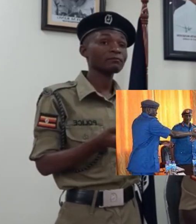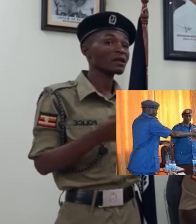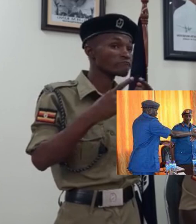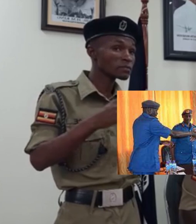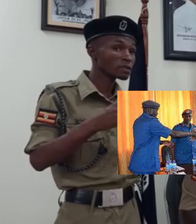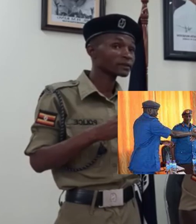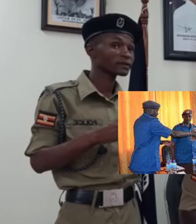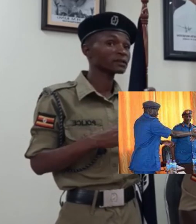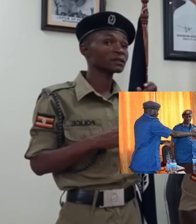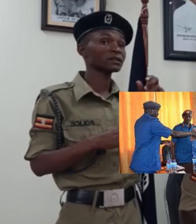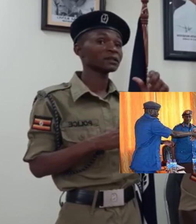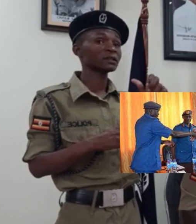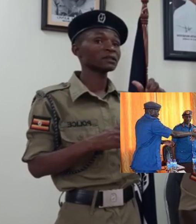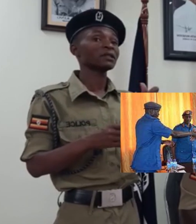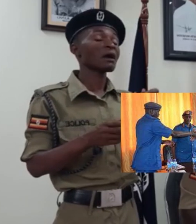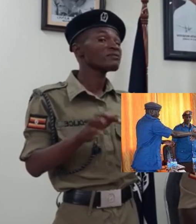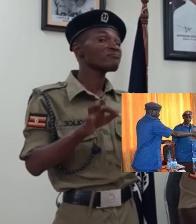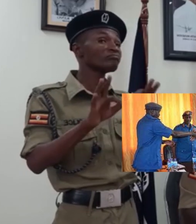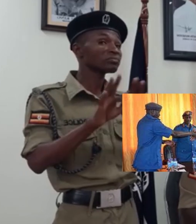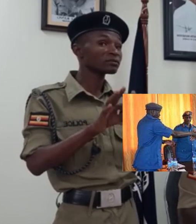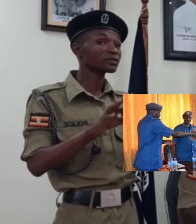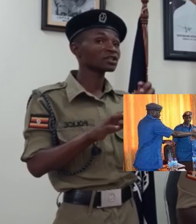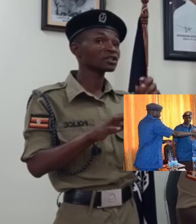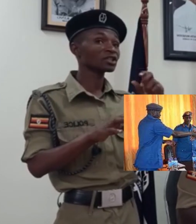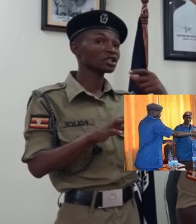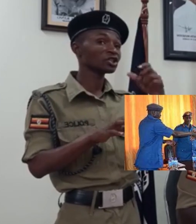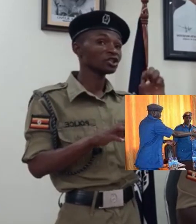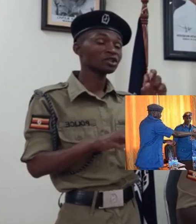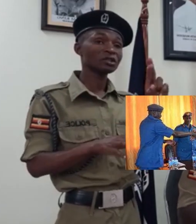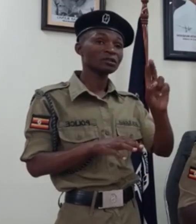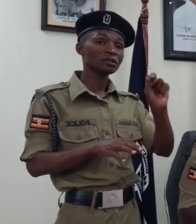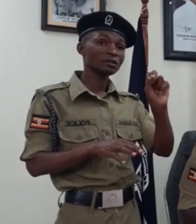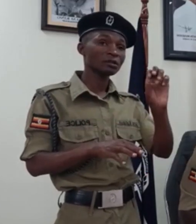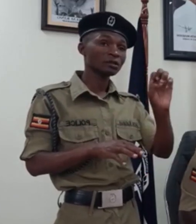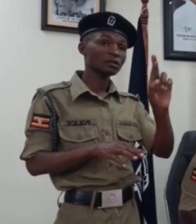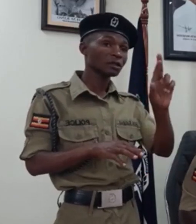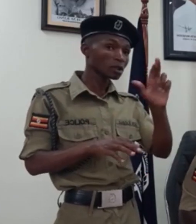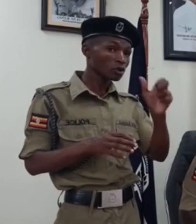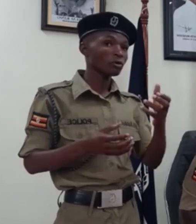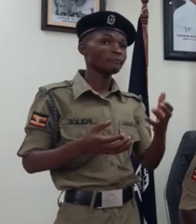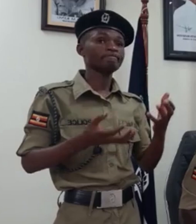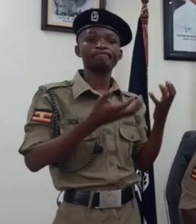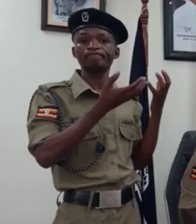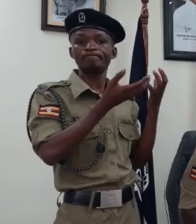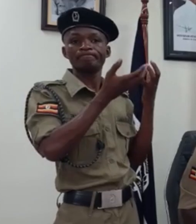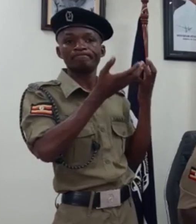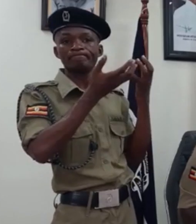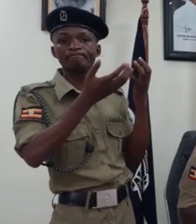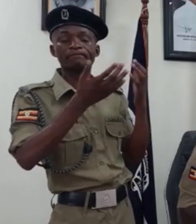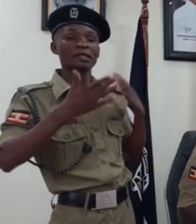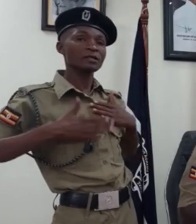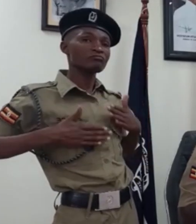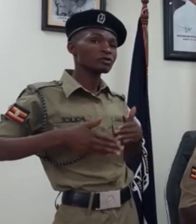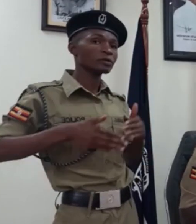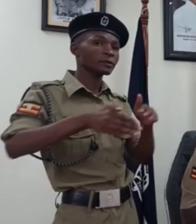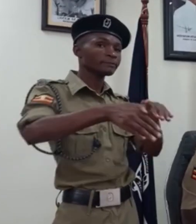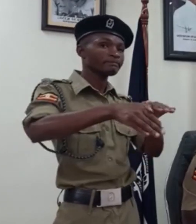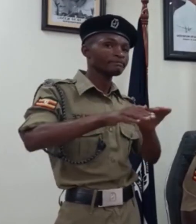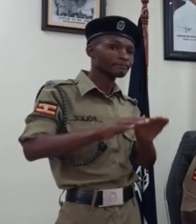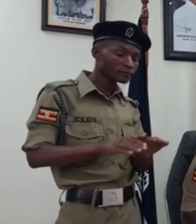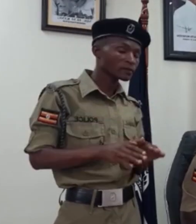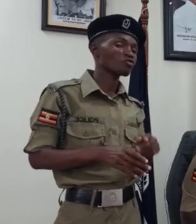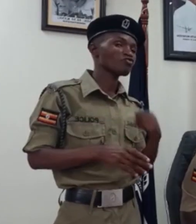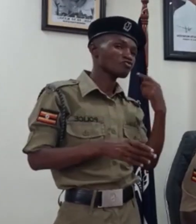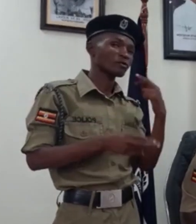amasasi gajja kukubibwa gun salute ejja kukubibwa naye nga ba Major